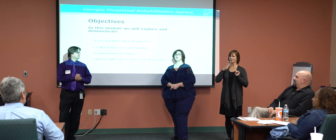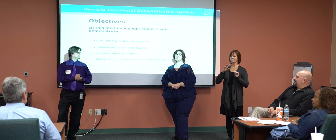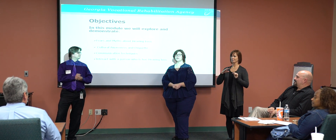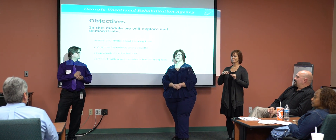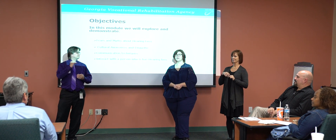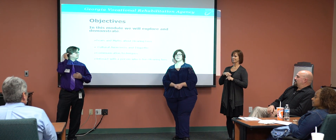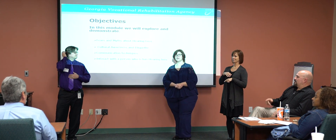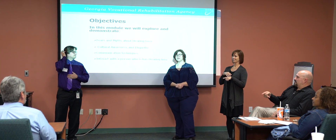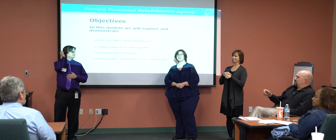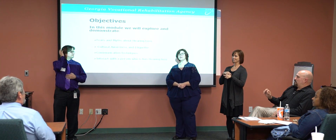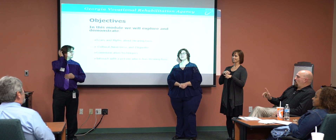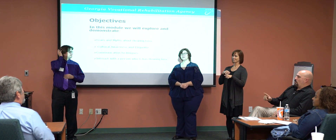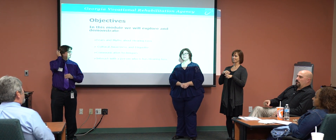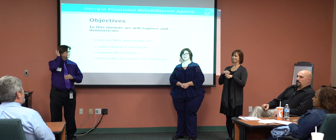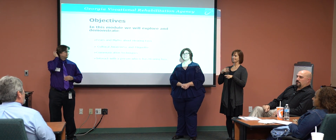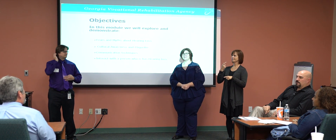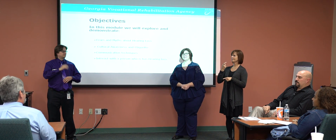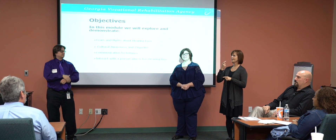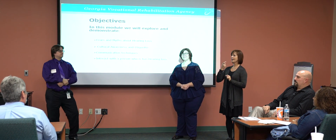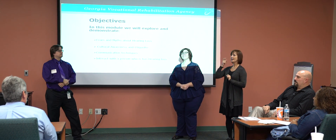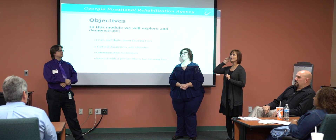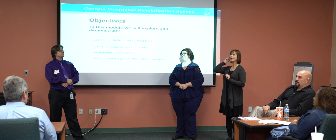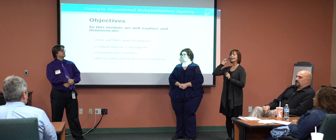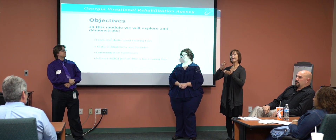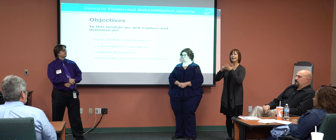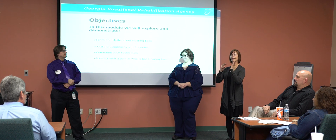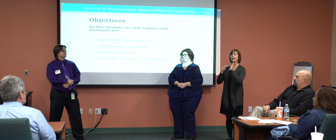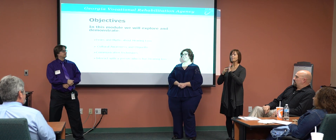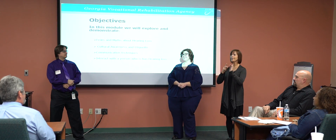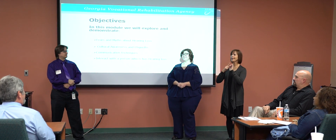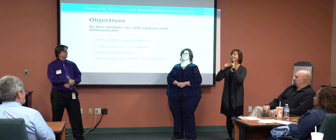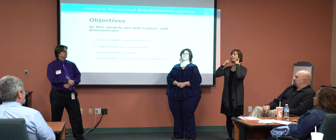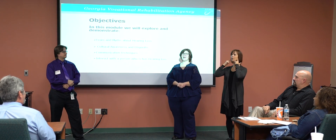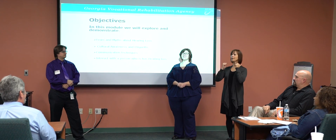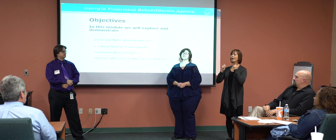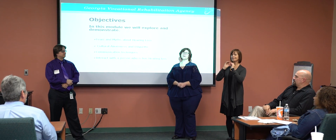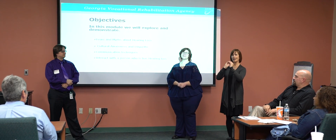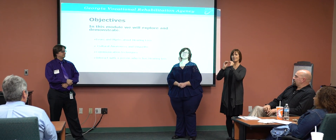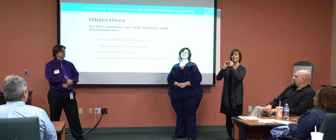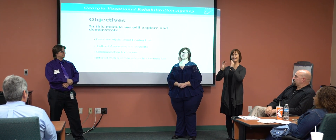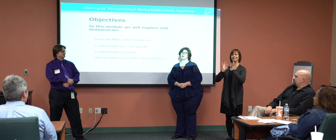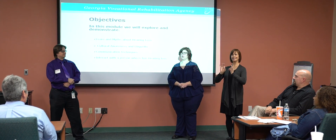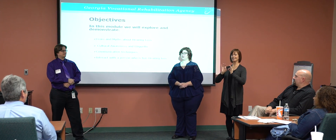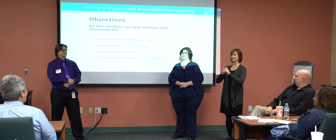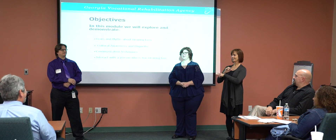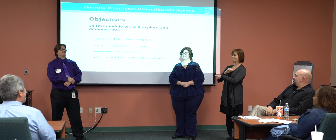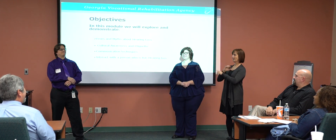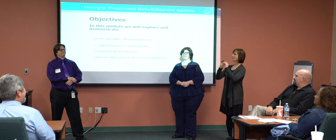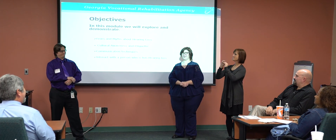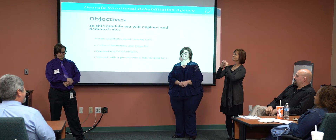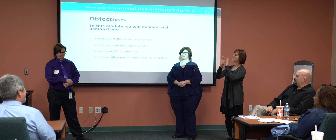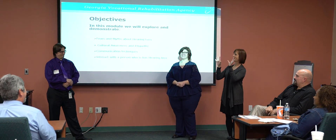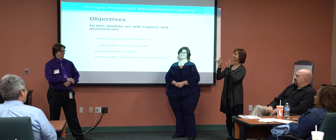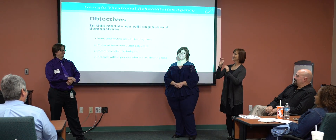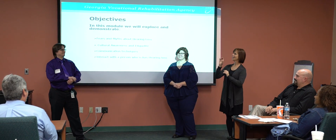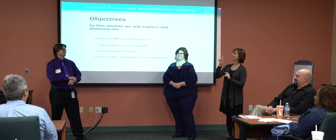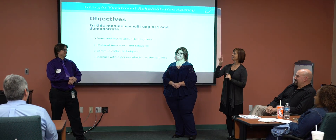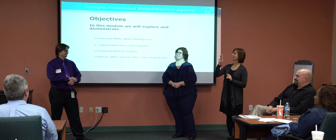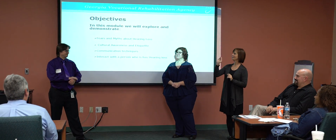Yes, Paul. A hearing aid will correct your hearing loss. That's right. It's a magic cure for hearing